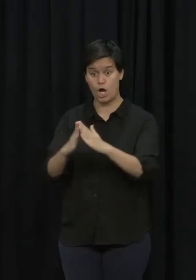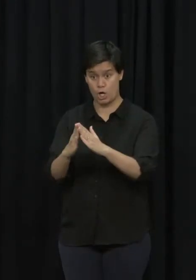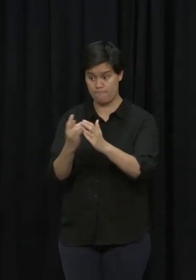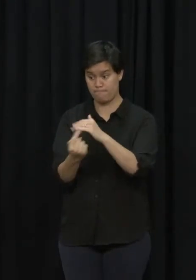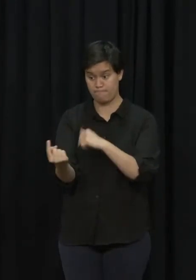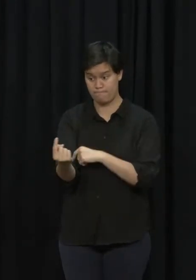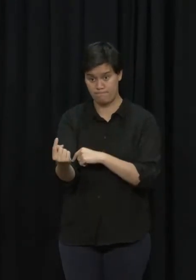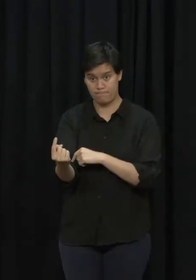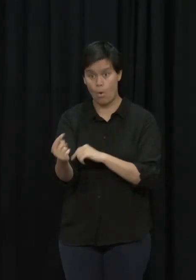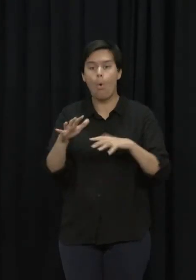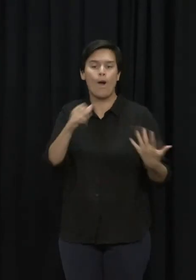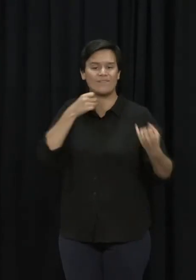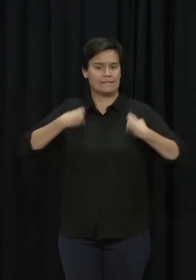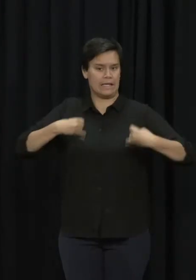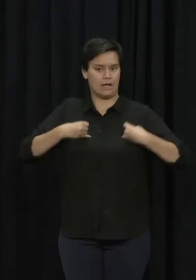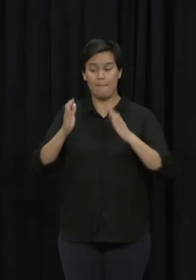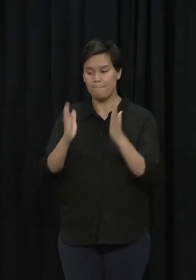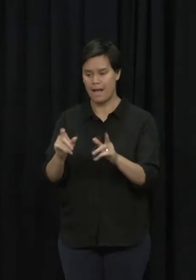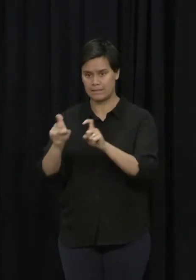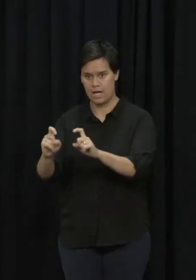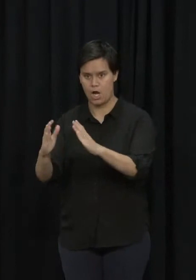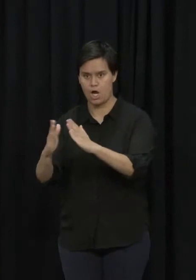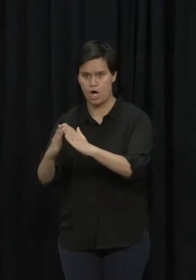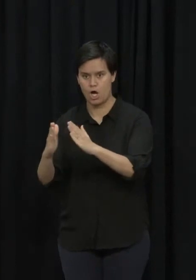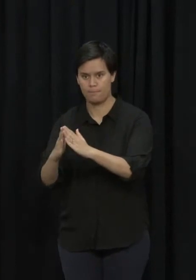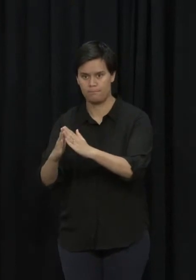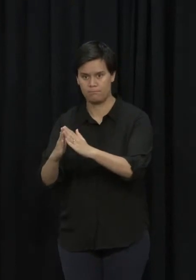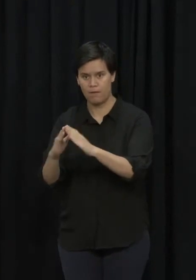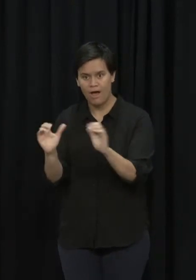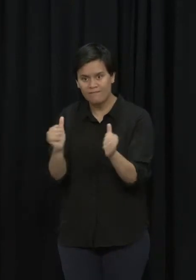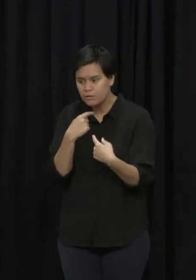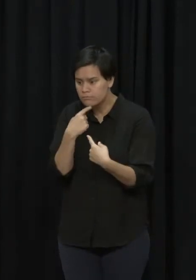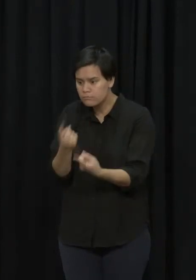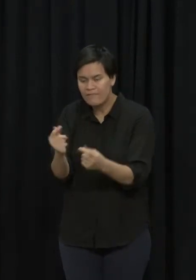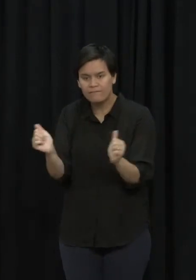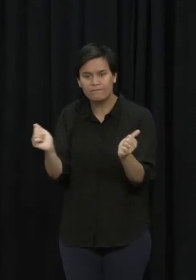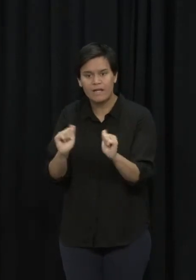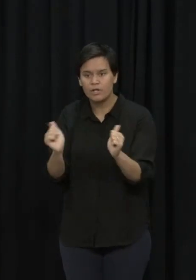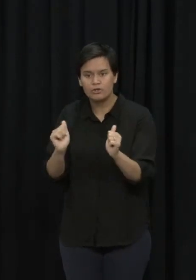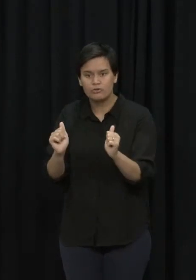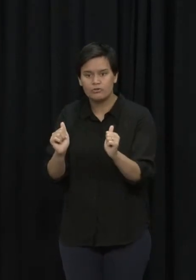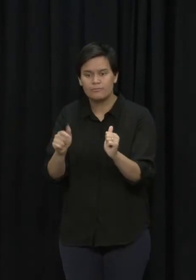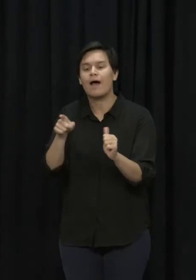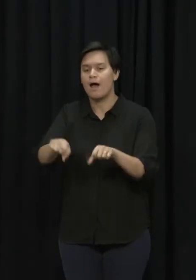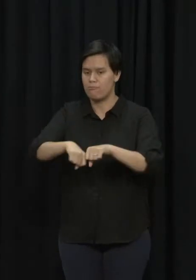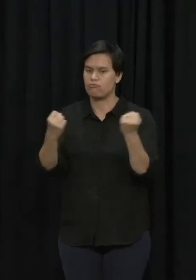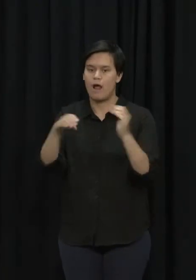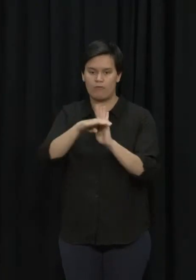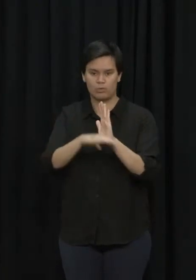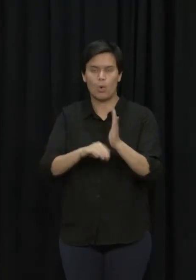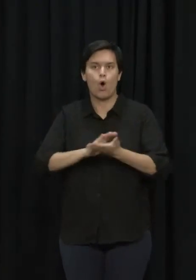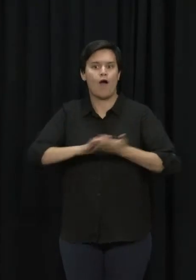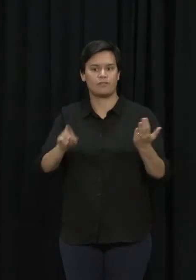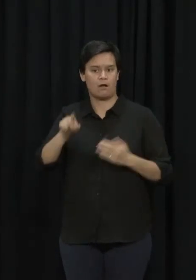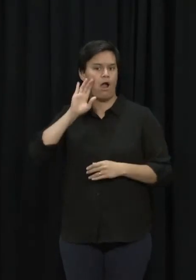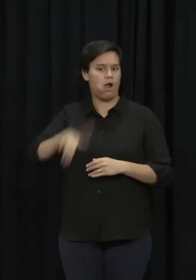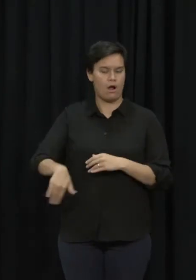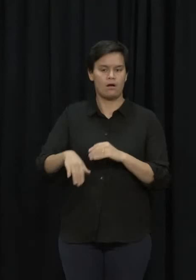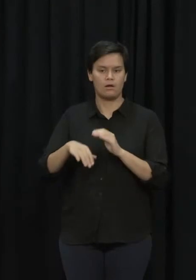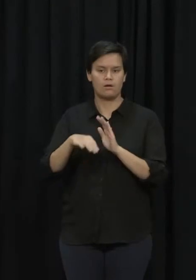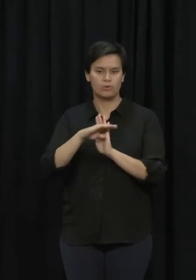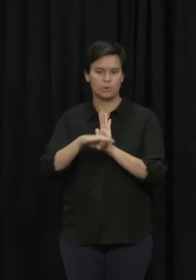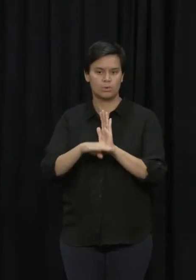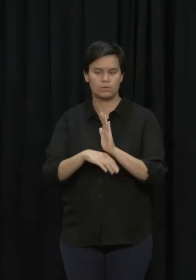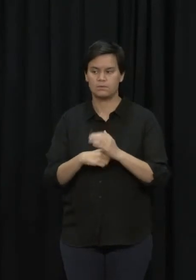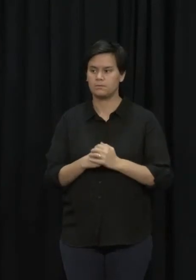you're sick. And so the case here that we're dealing with, there were multiple issues that happened. Have that first family given